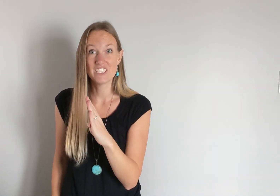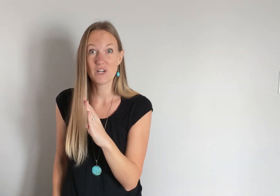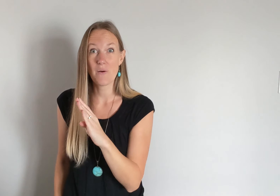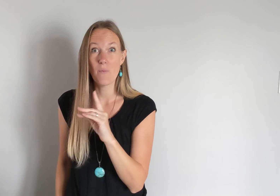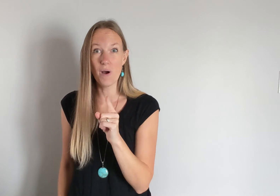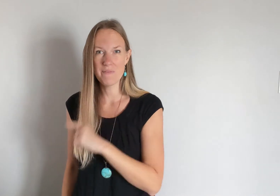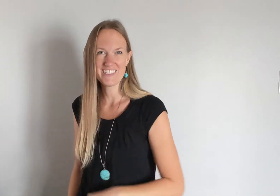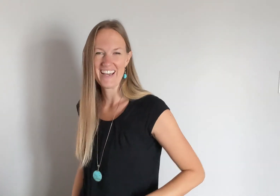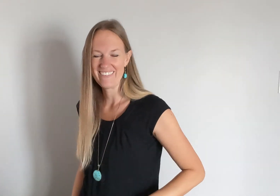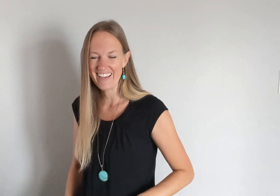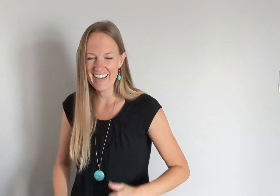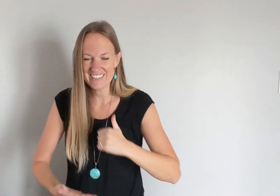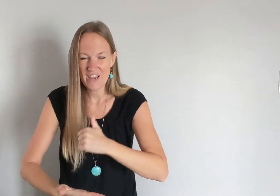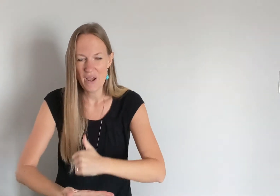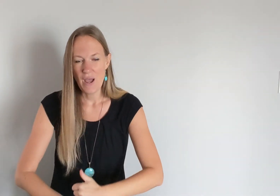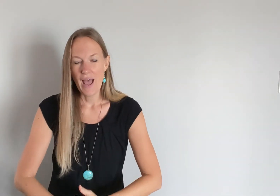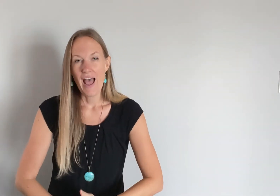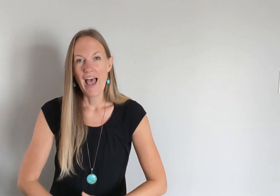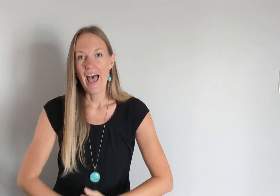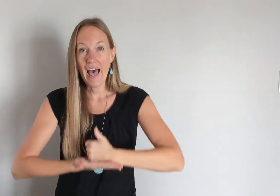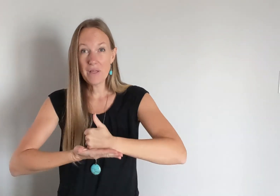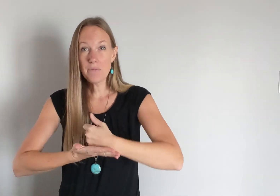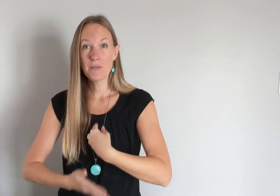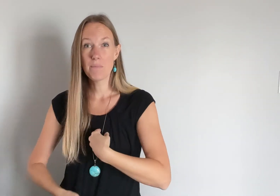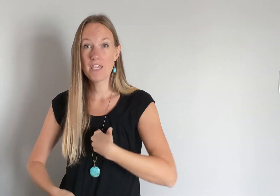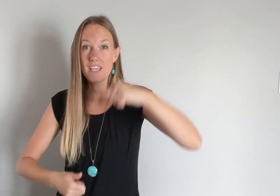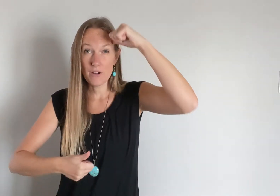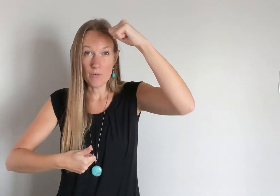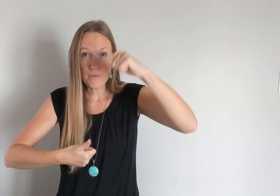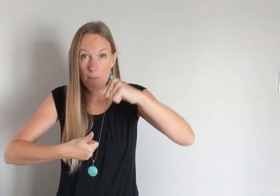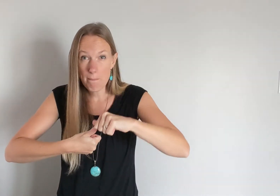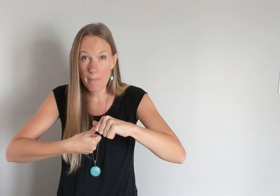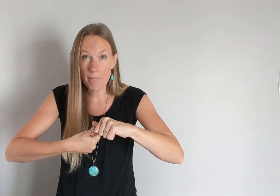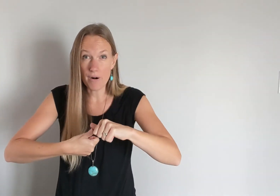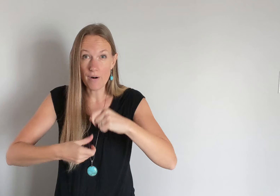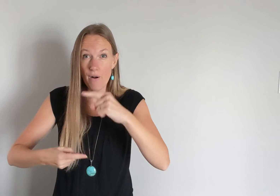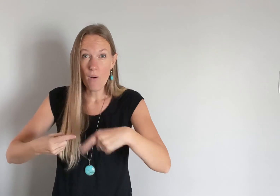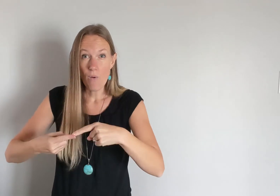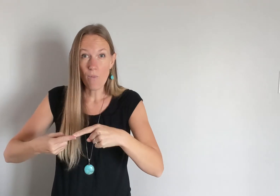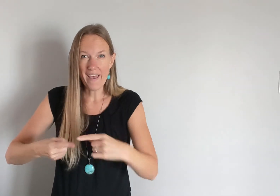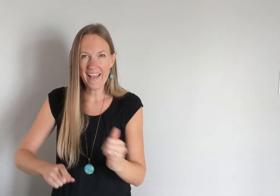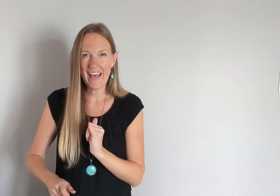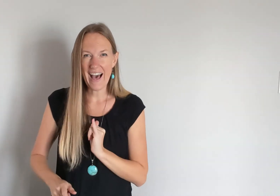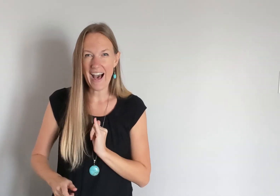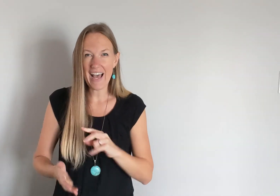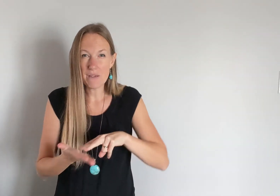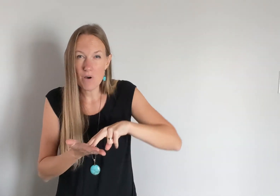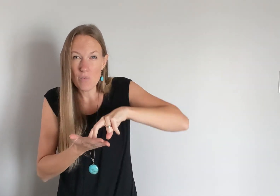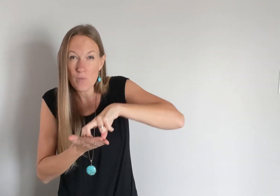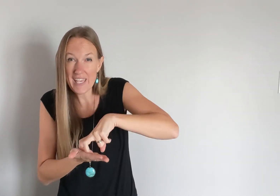try it one more time, okay, guys? Help me remember when I'm